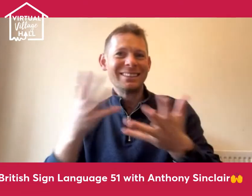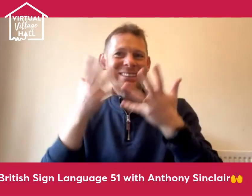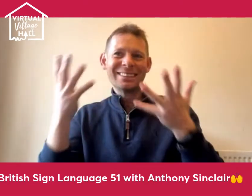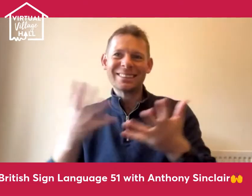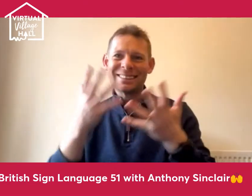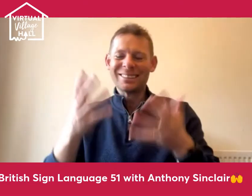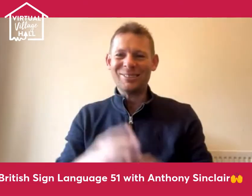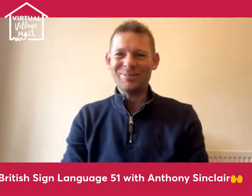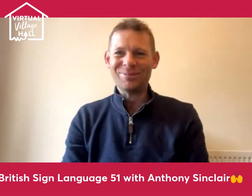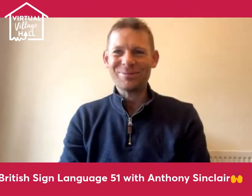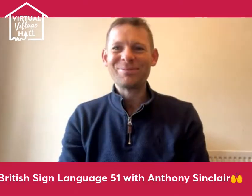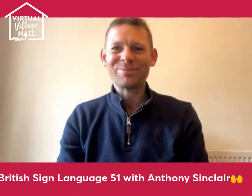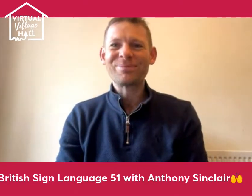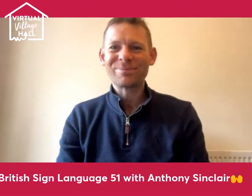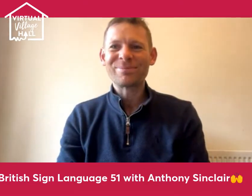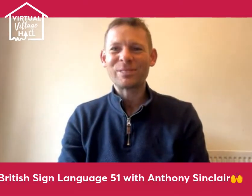better and a lighter, brighter mood.